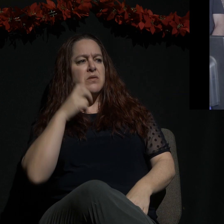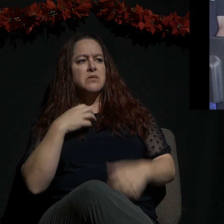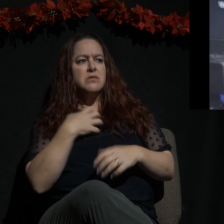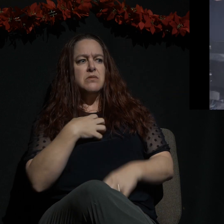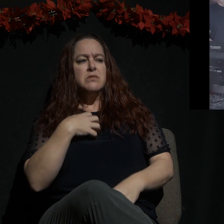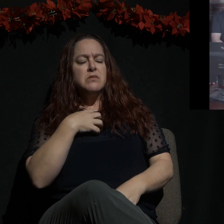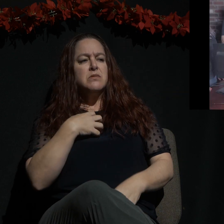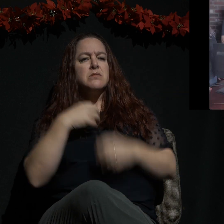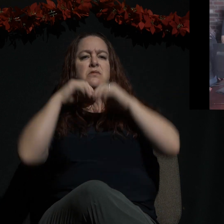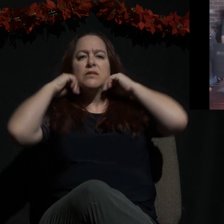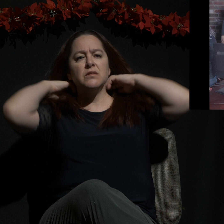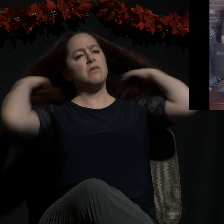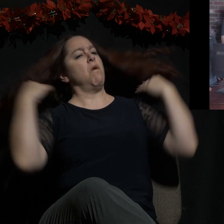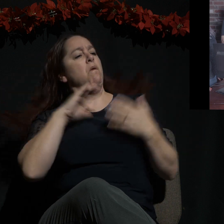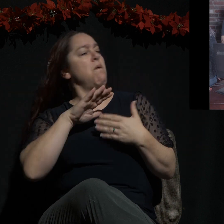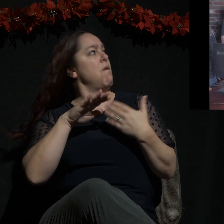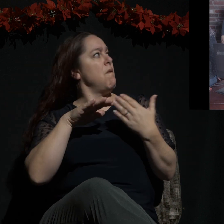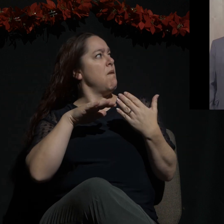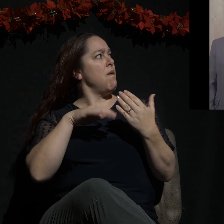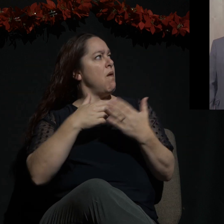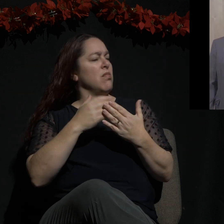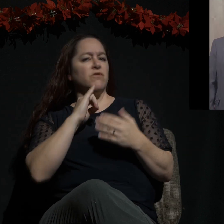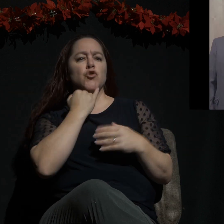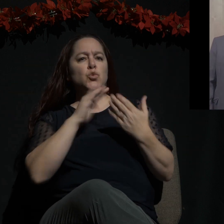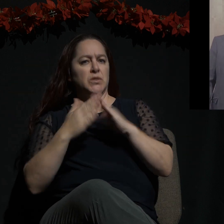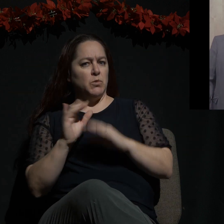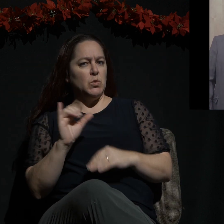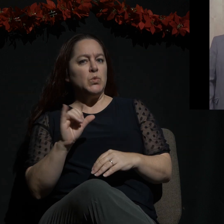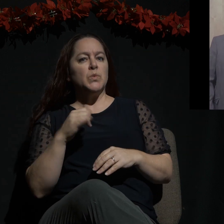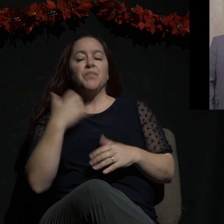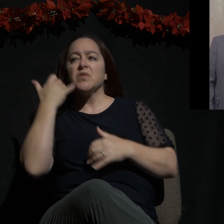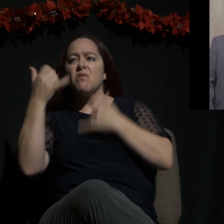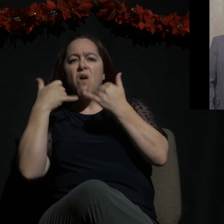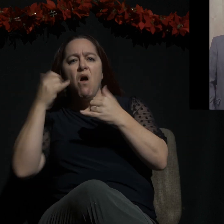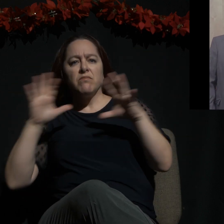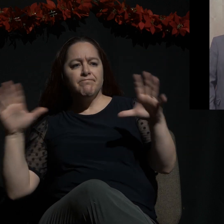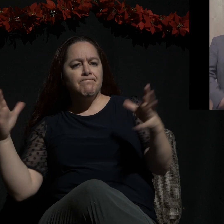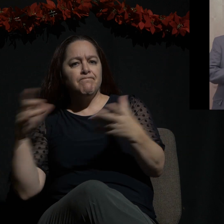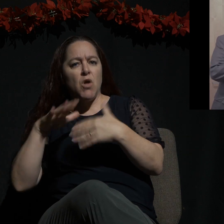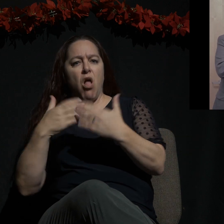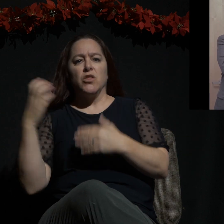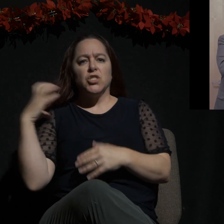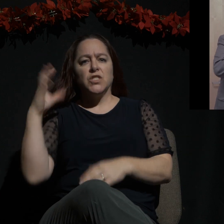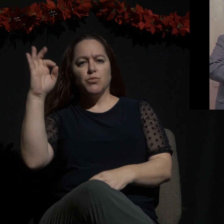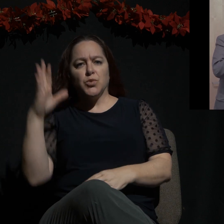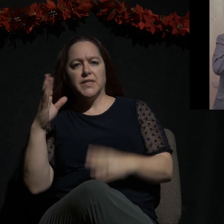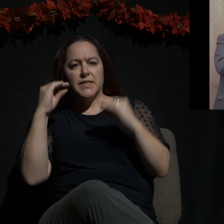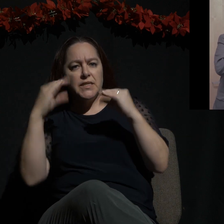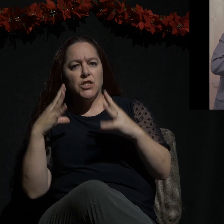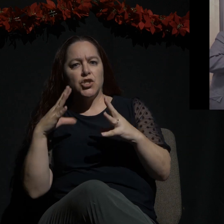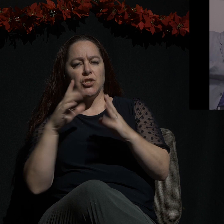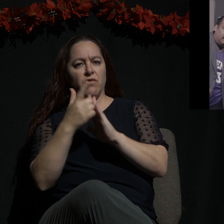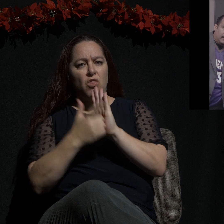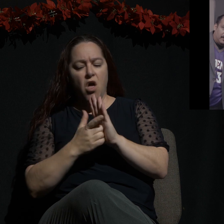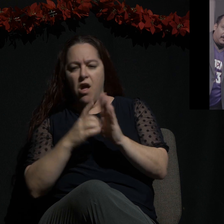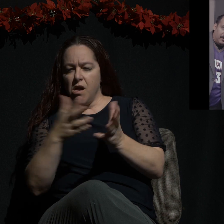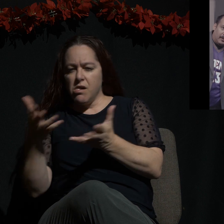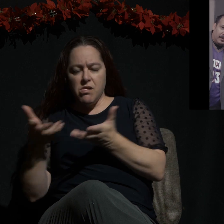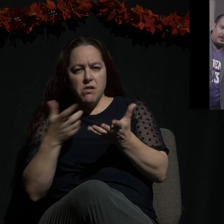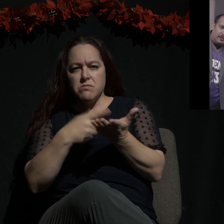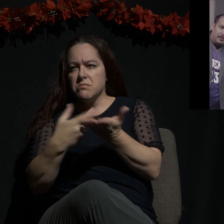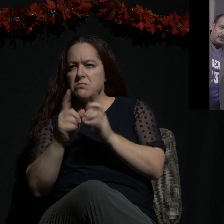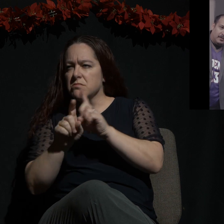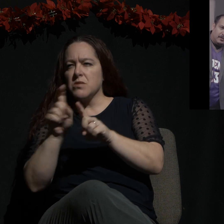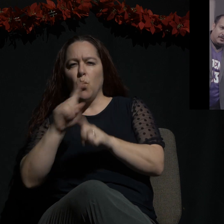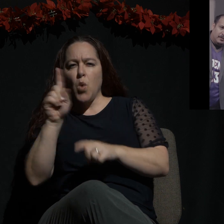disturbed, and all Jerusalem with him. When he had called together all the people's chief priests and teachers of the law, he asked them